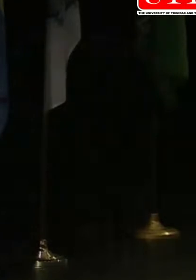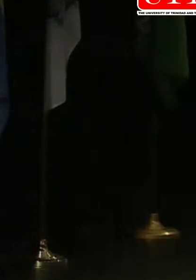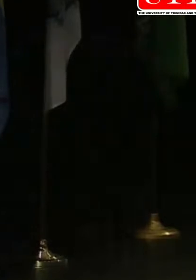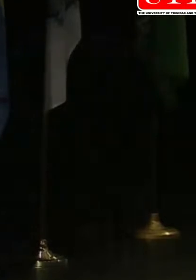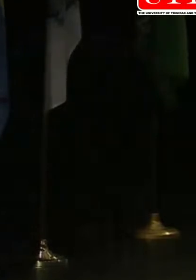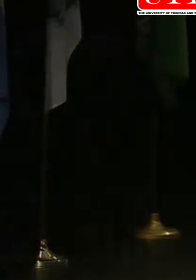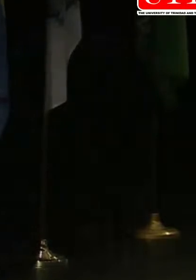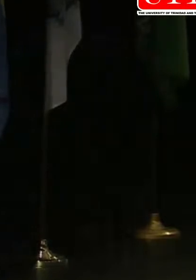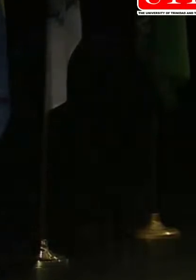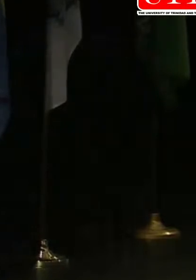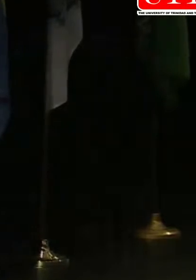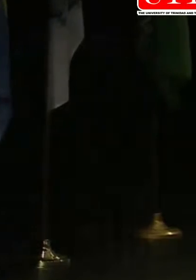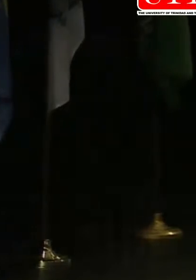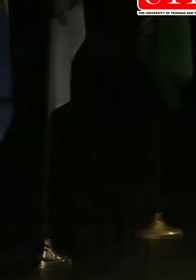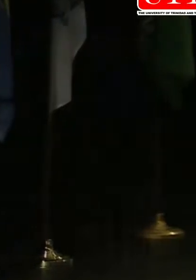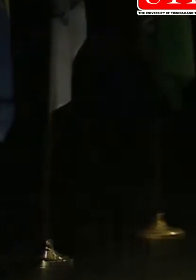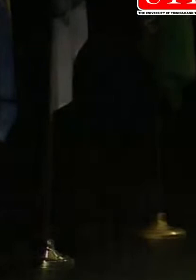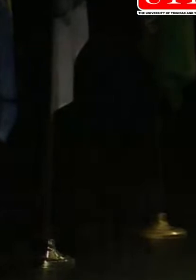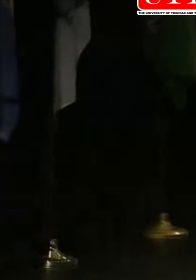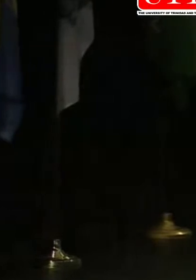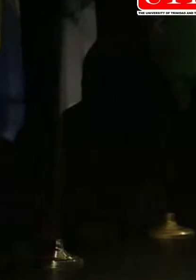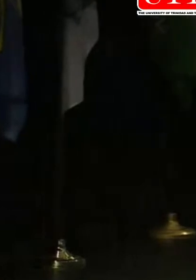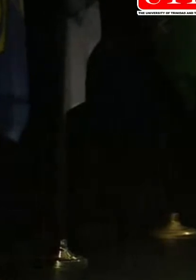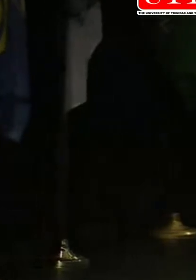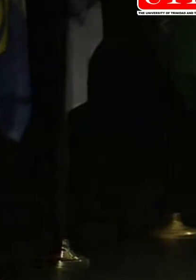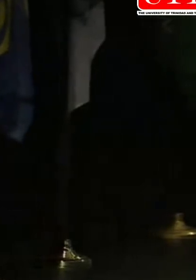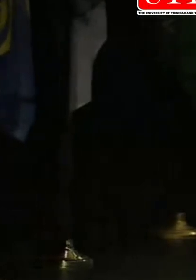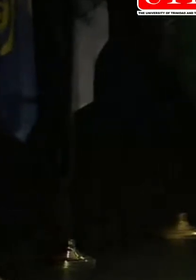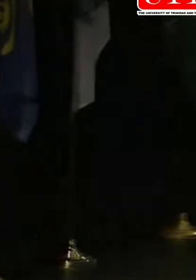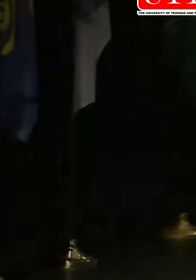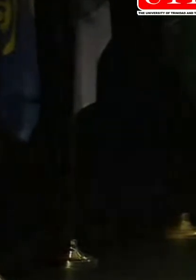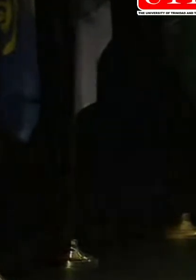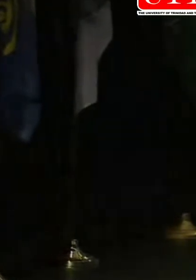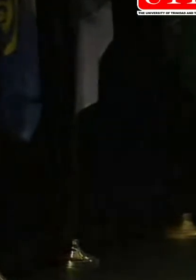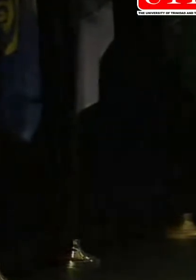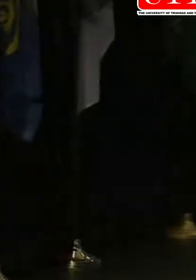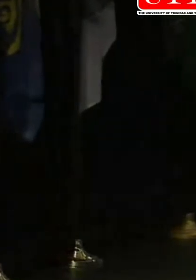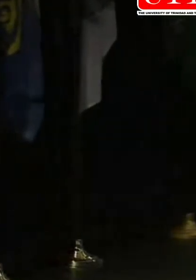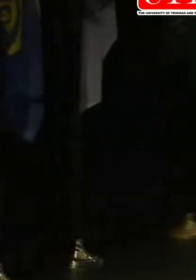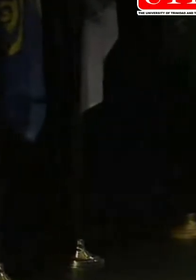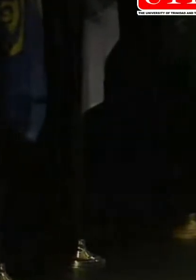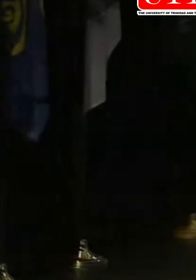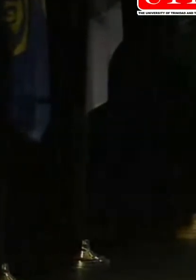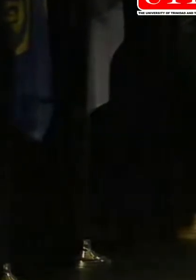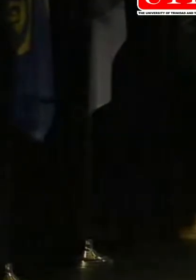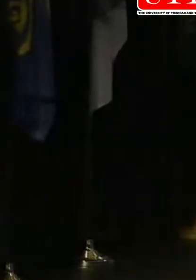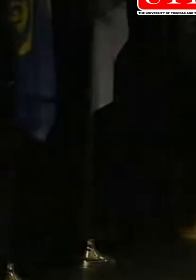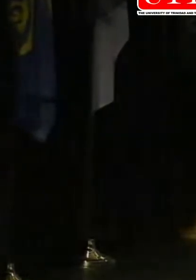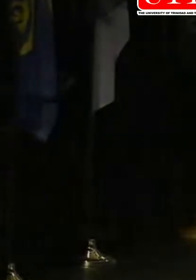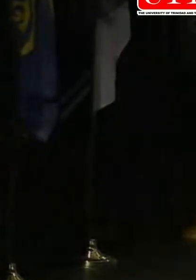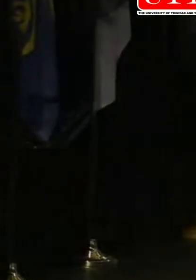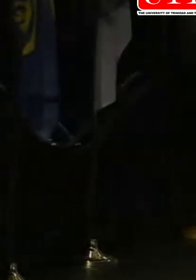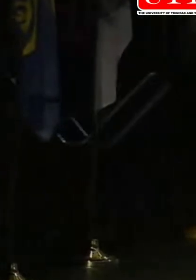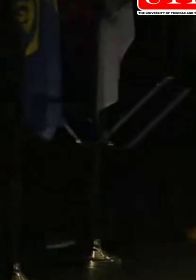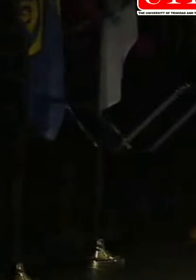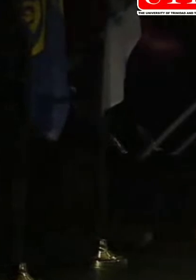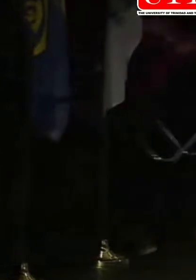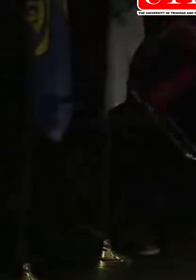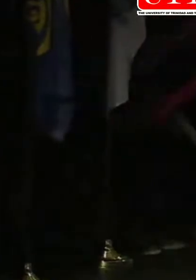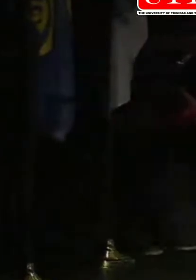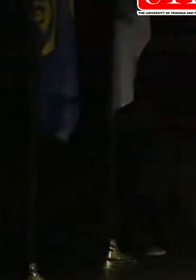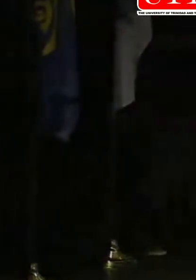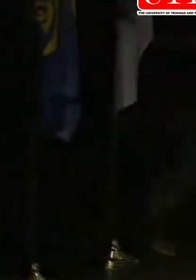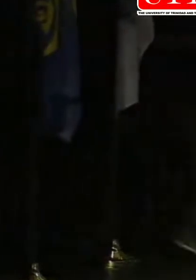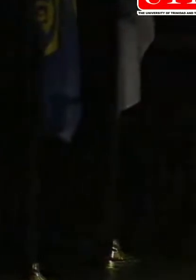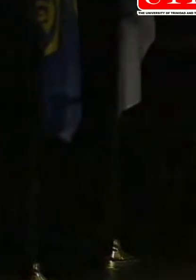They are going to be the engines of change. They are going to be the people who are going to transform, who are going